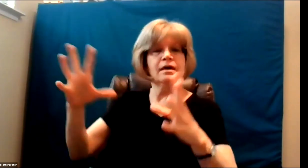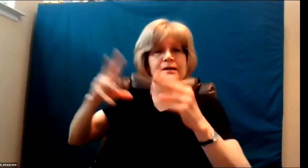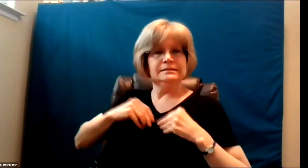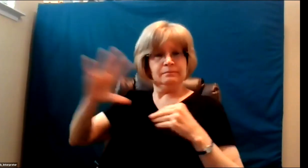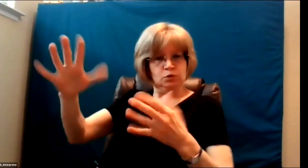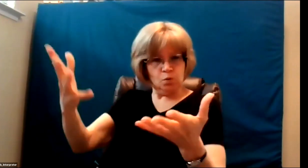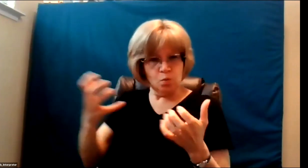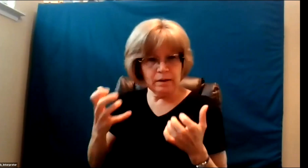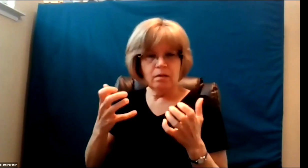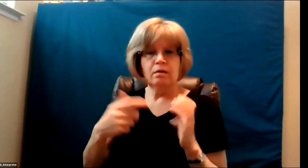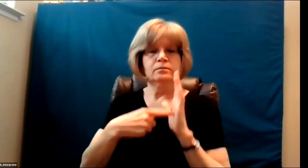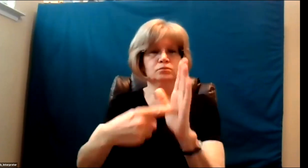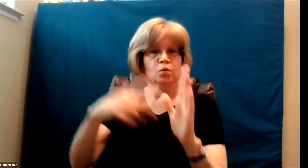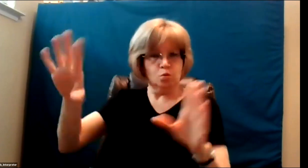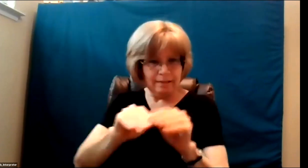light for others to follow.